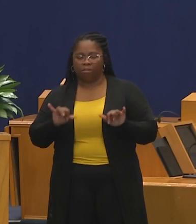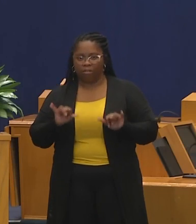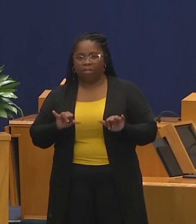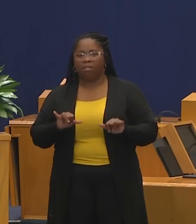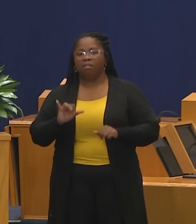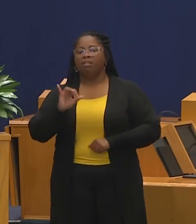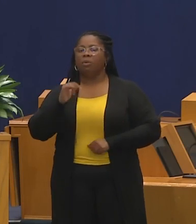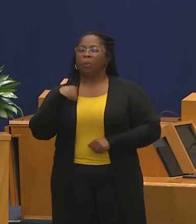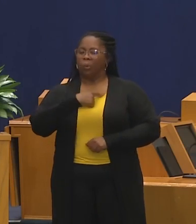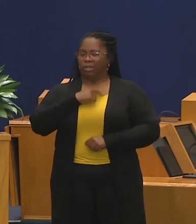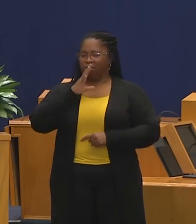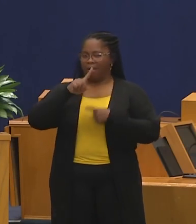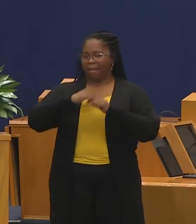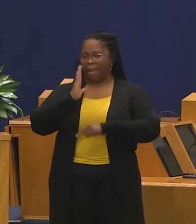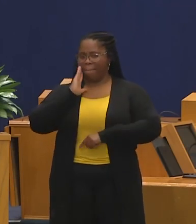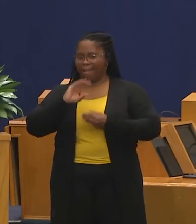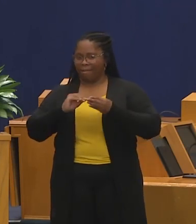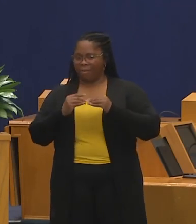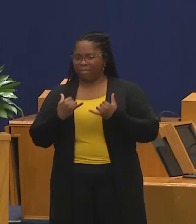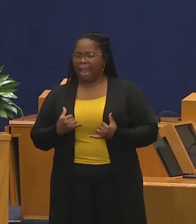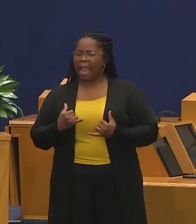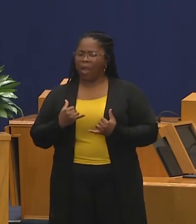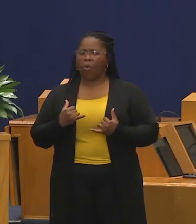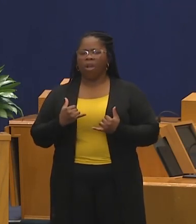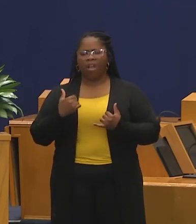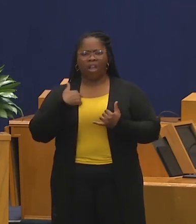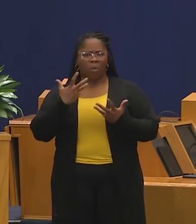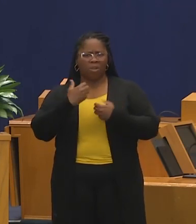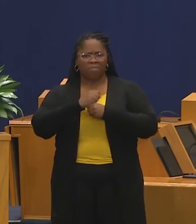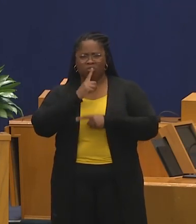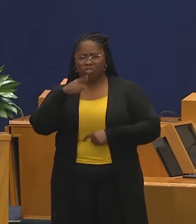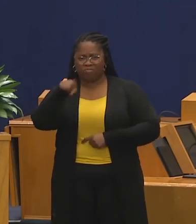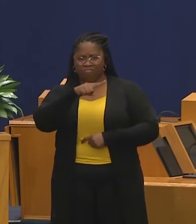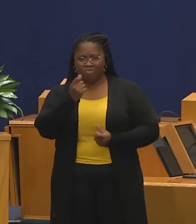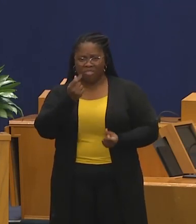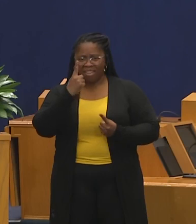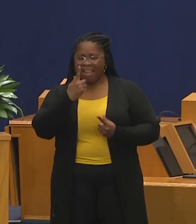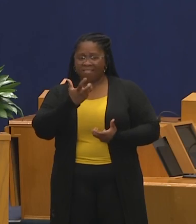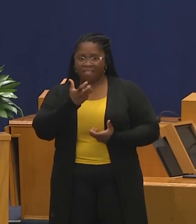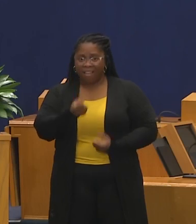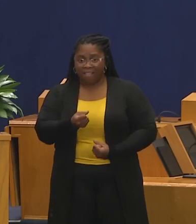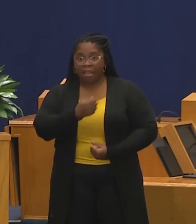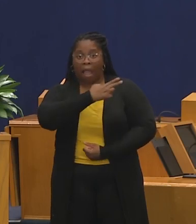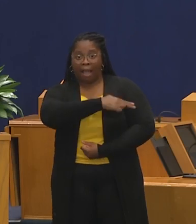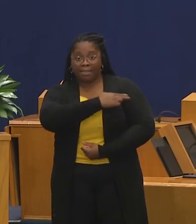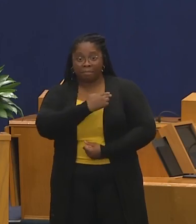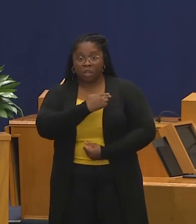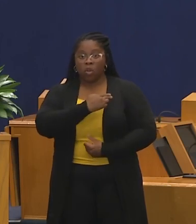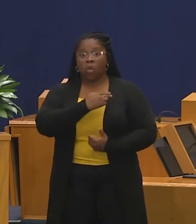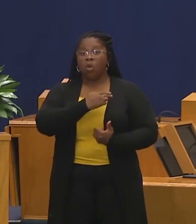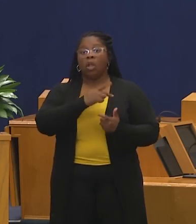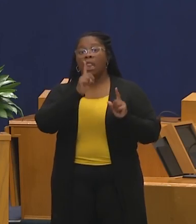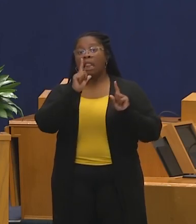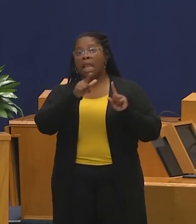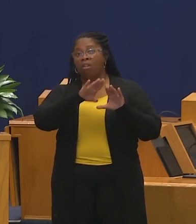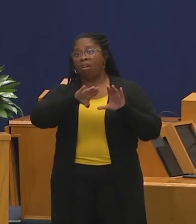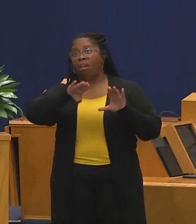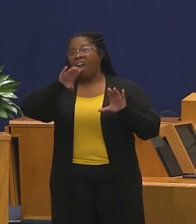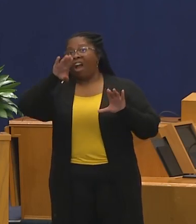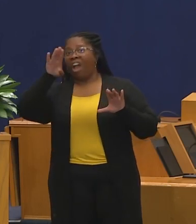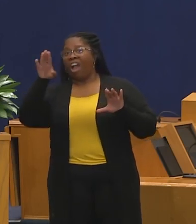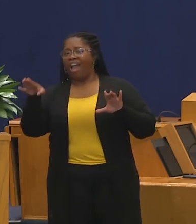very specifically, I want to make sure people are aware and confident that the healthcare system is able to manage that projected increase in patients if we